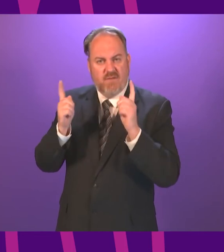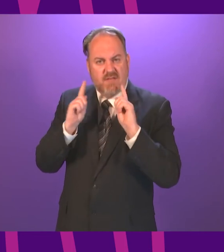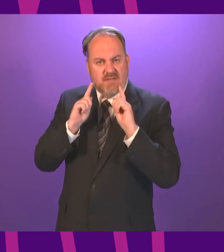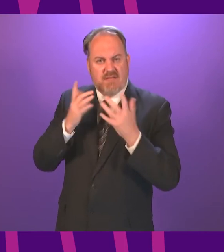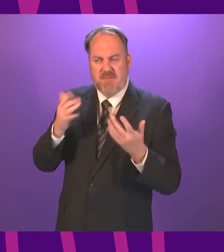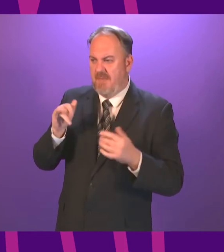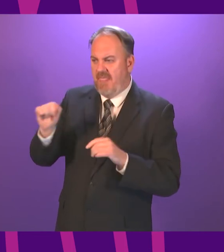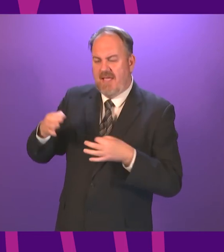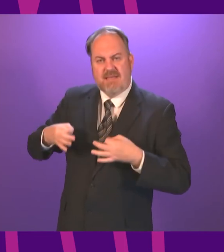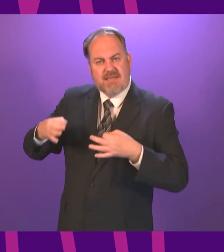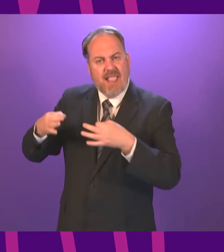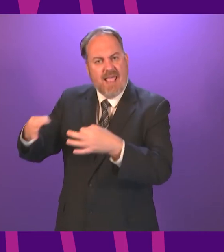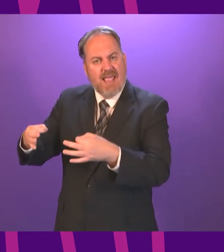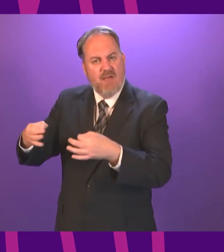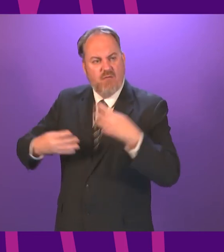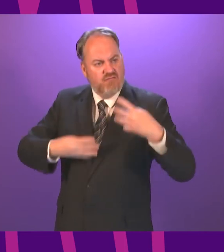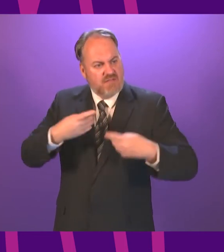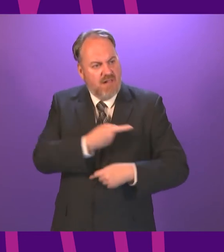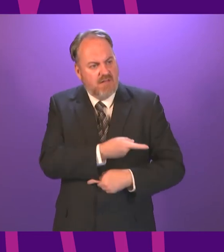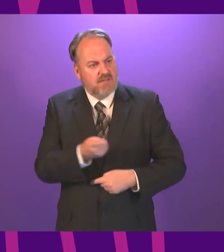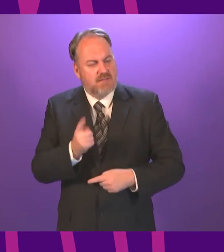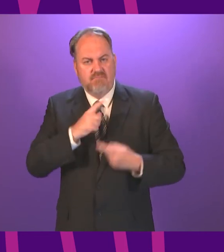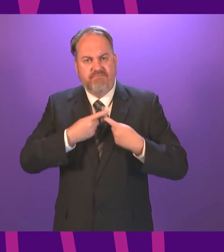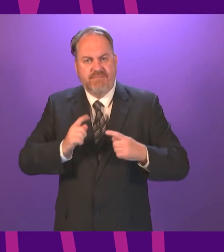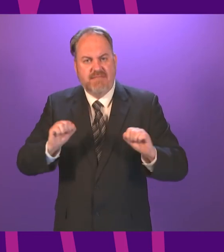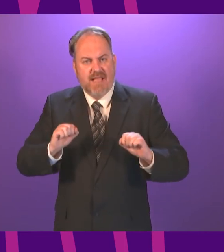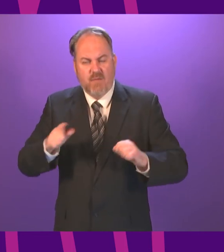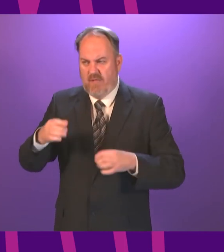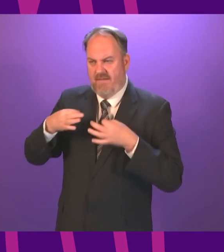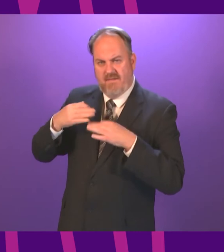delays might have on their admission processes? The cabinet secretary.